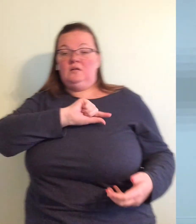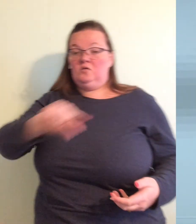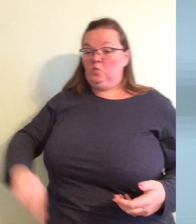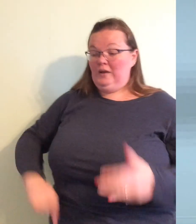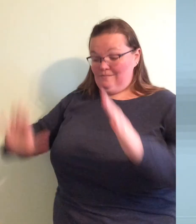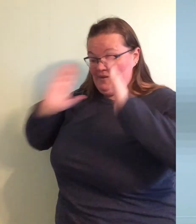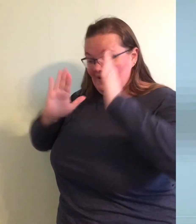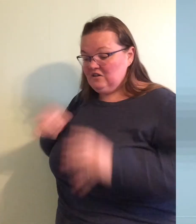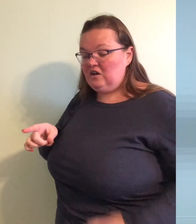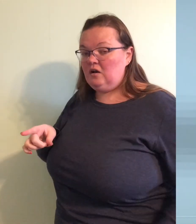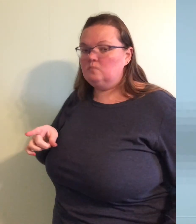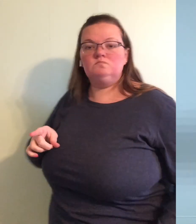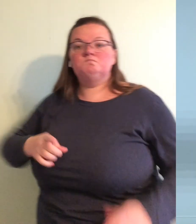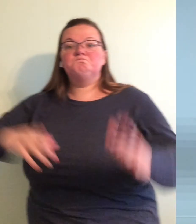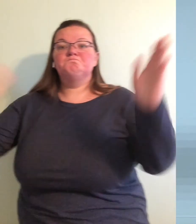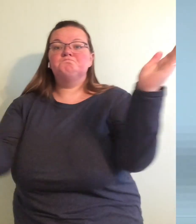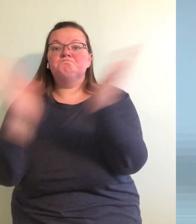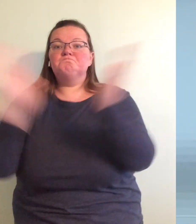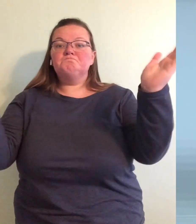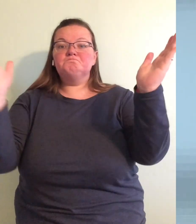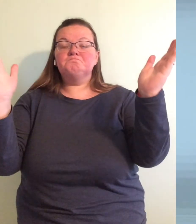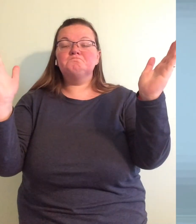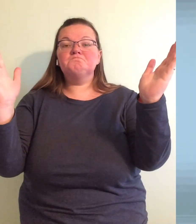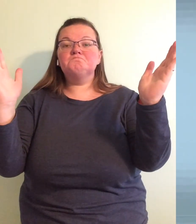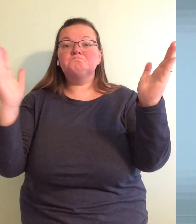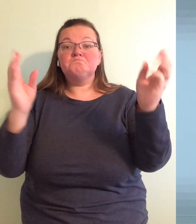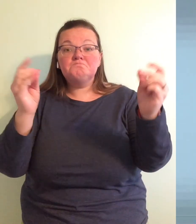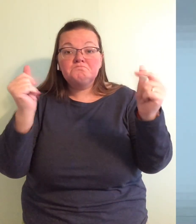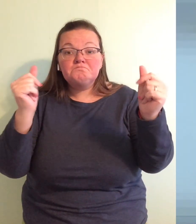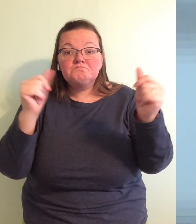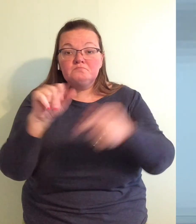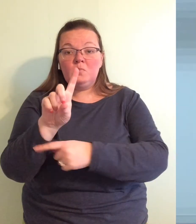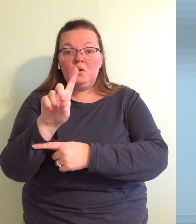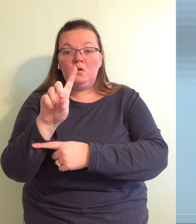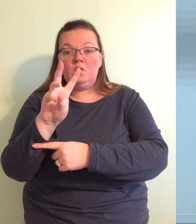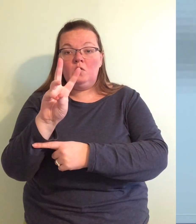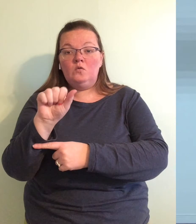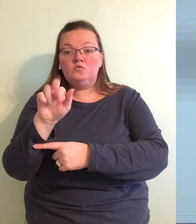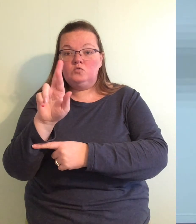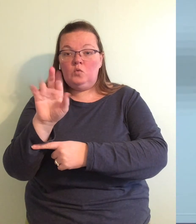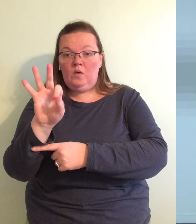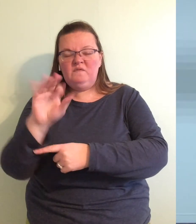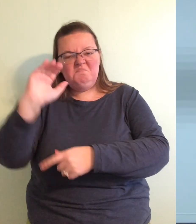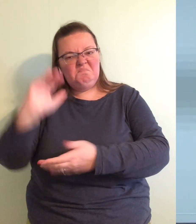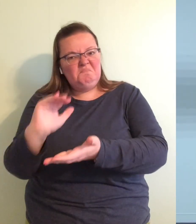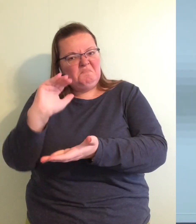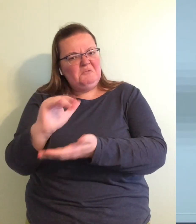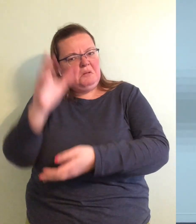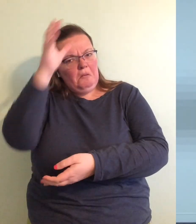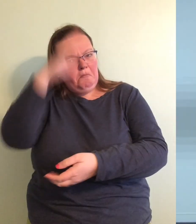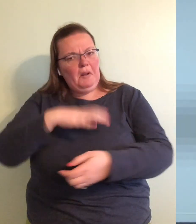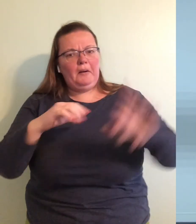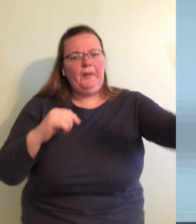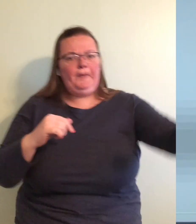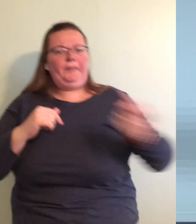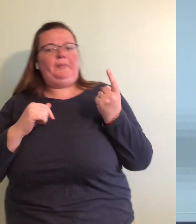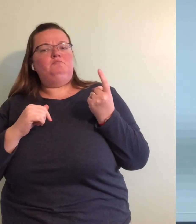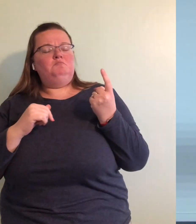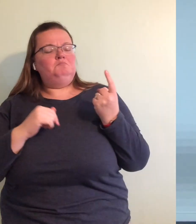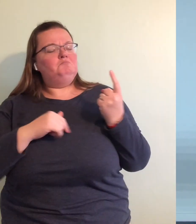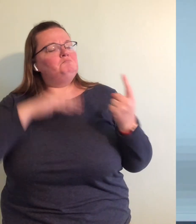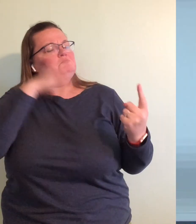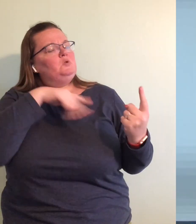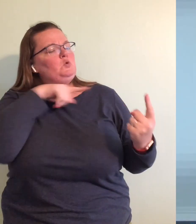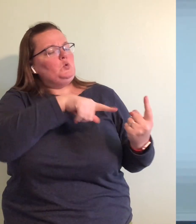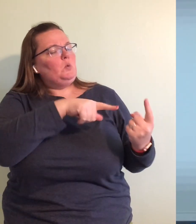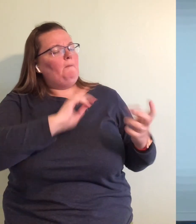was no longer attending to him, clapped her hands. Instantly, the same dwarf whom Edmund had seen with her before appeared.